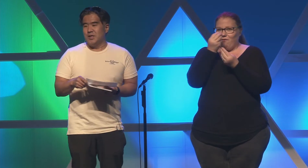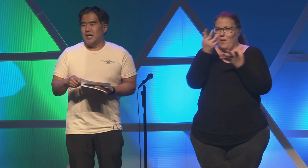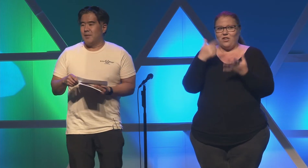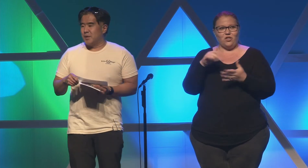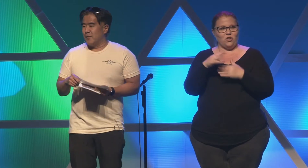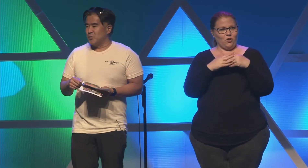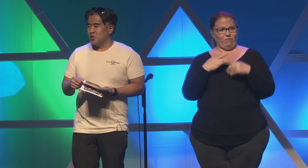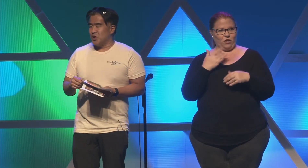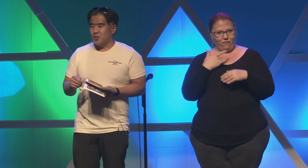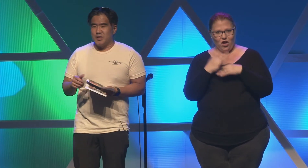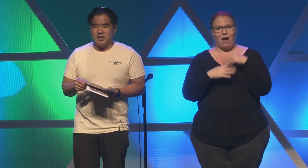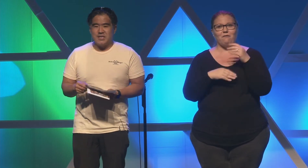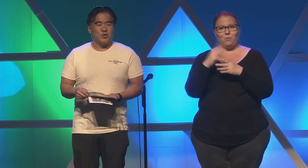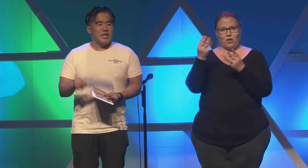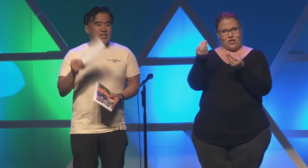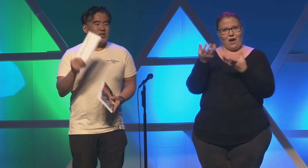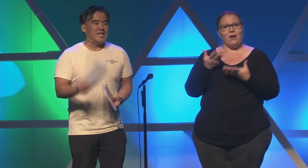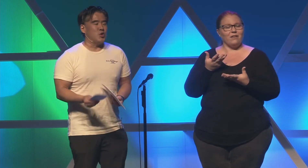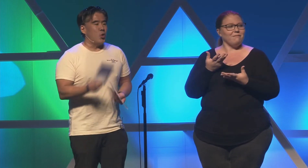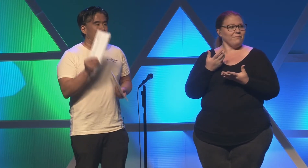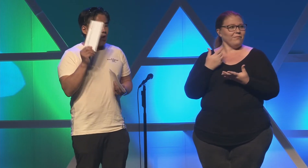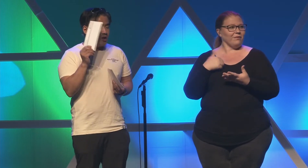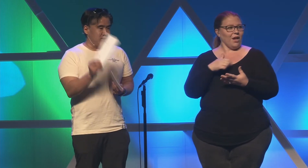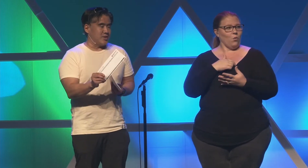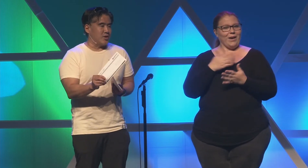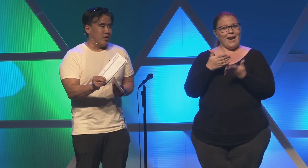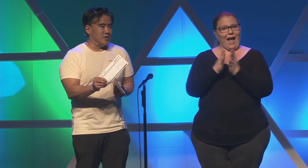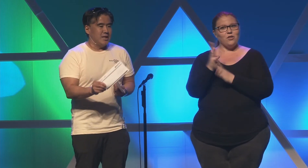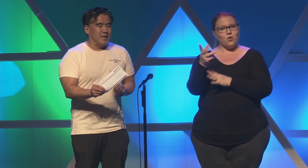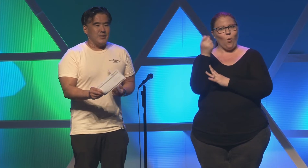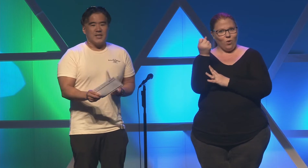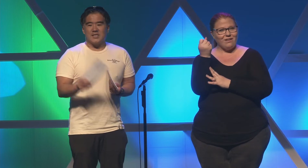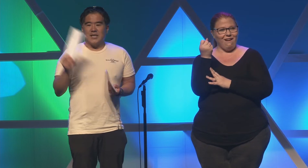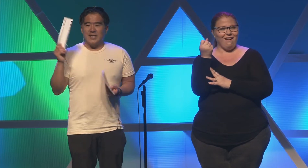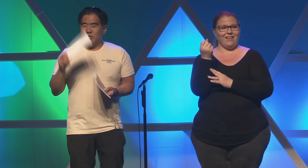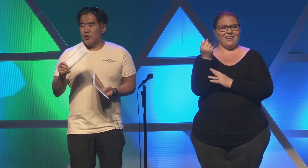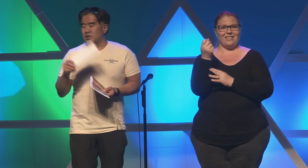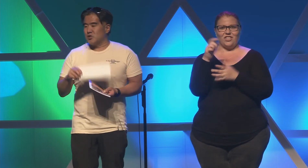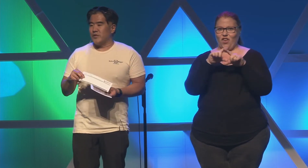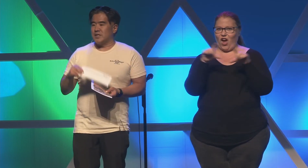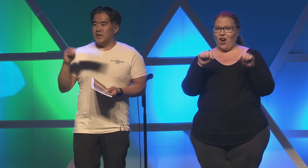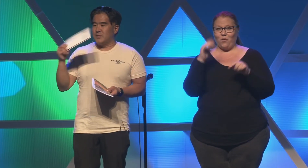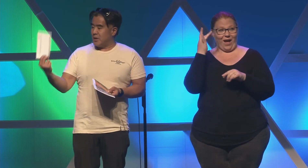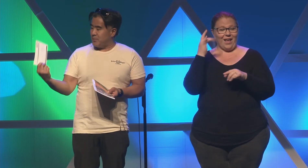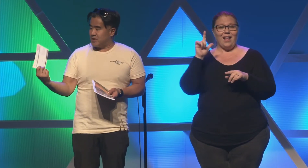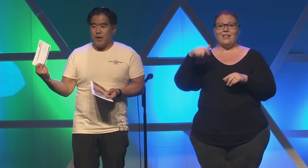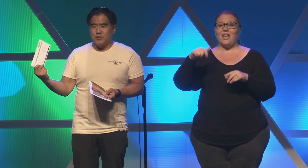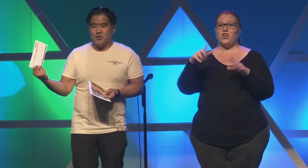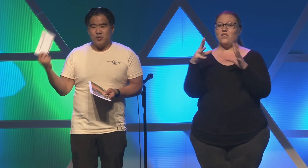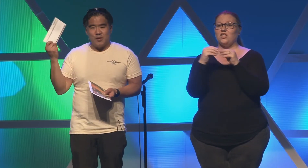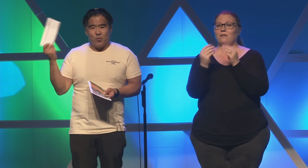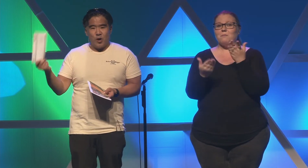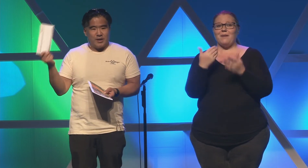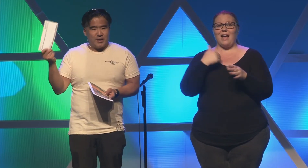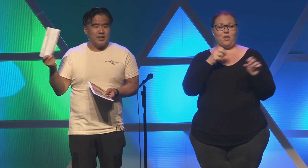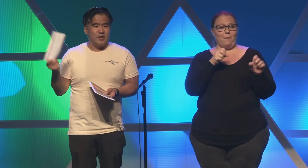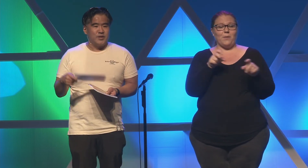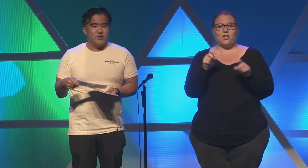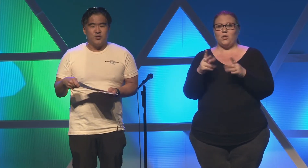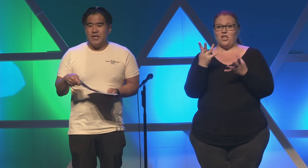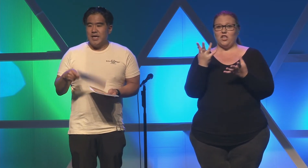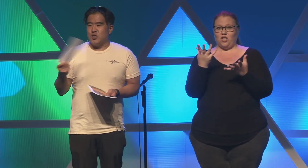feel comfortable sharing with us. And we're going to ask you to actually hold on to this card because later on in the service, there might be some opportunities you might want to kind